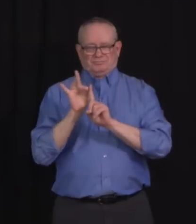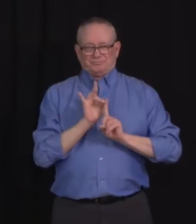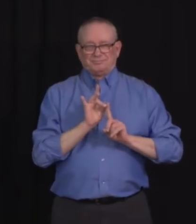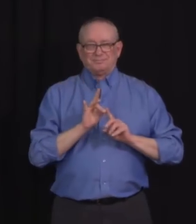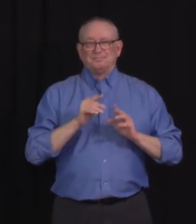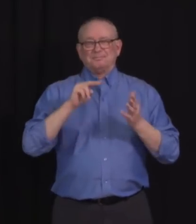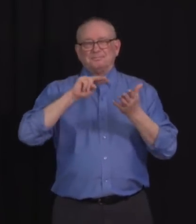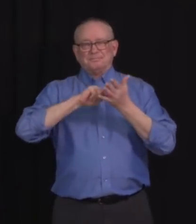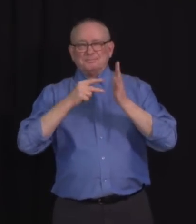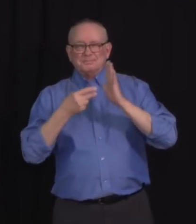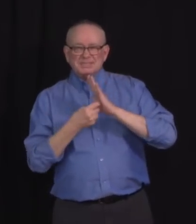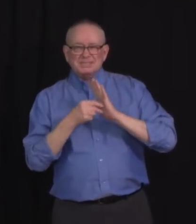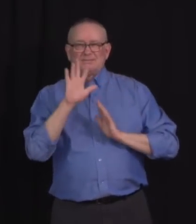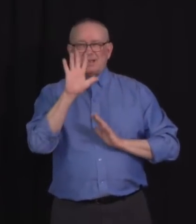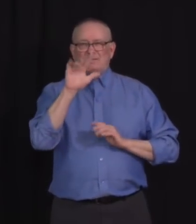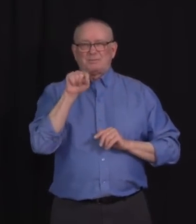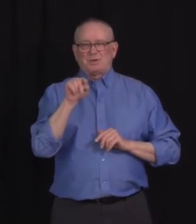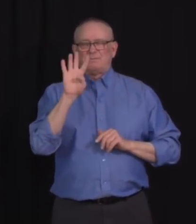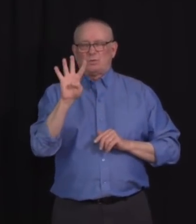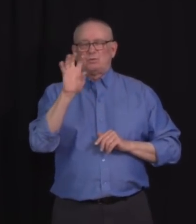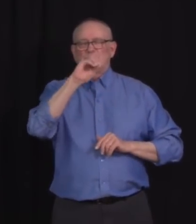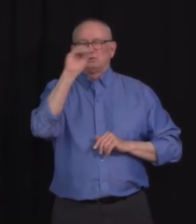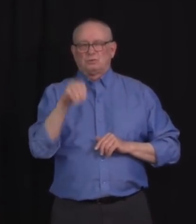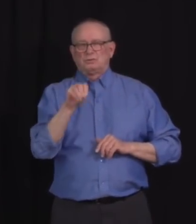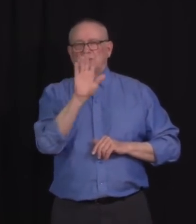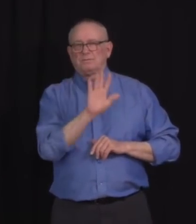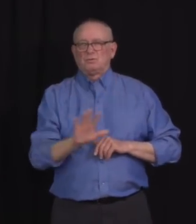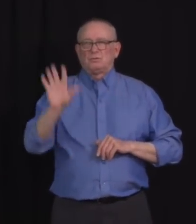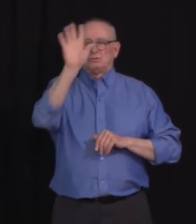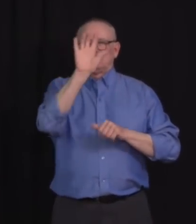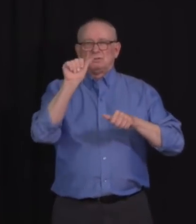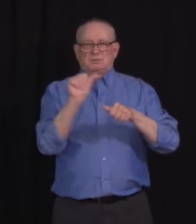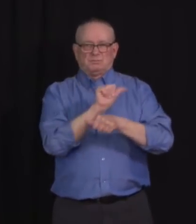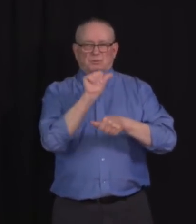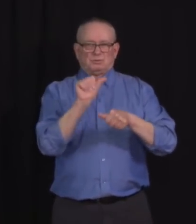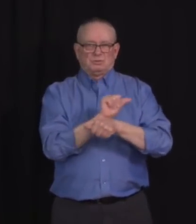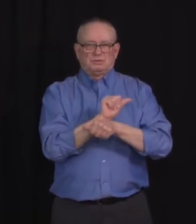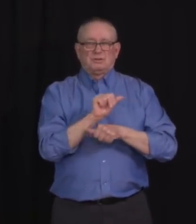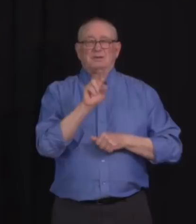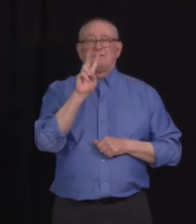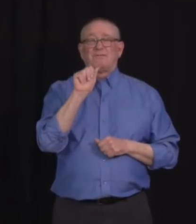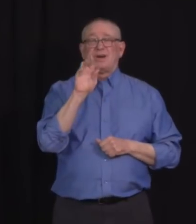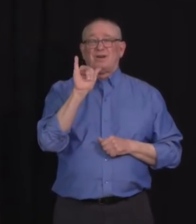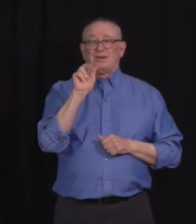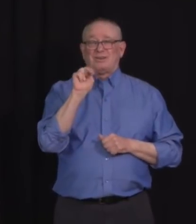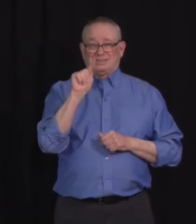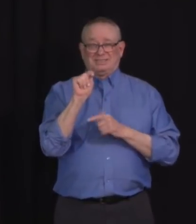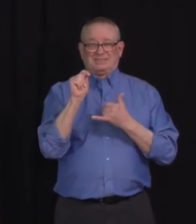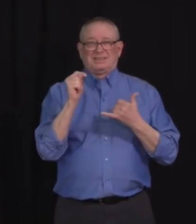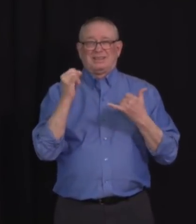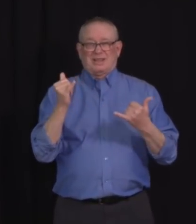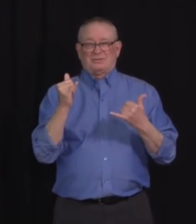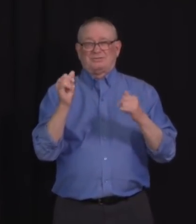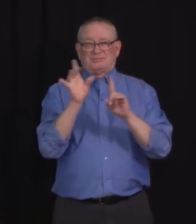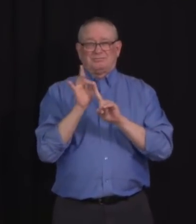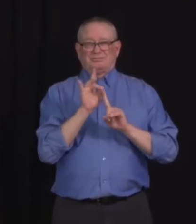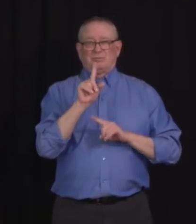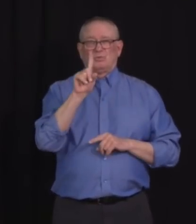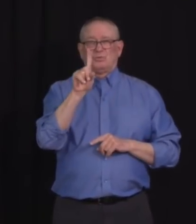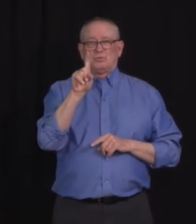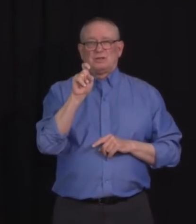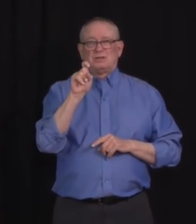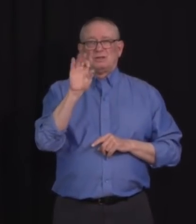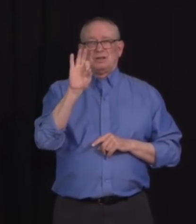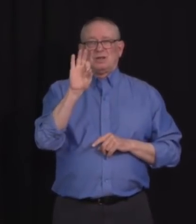have identified 191 additional cases of variants of concern. Variants currently represent